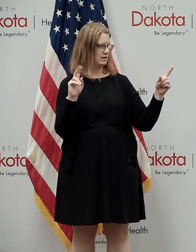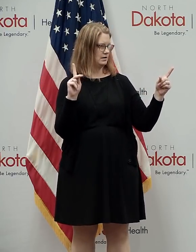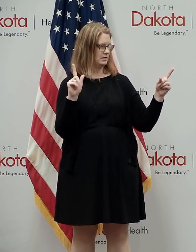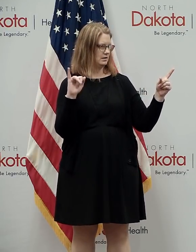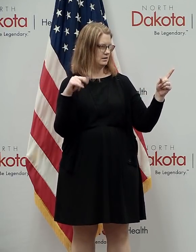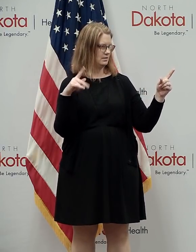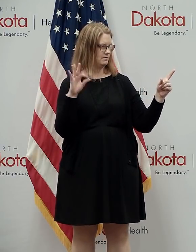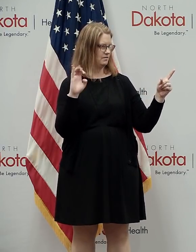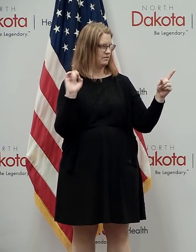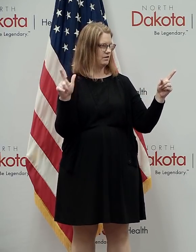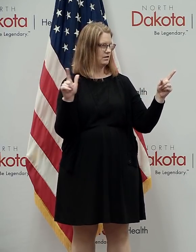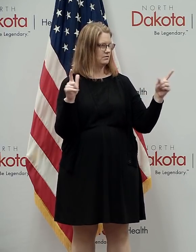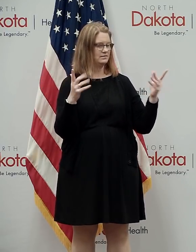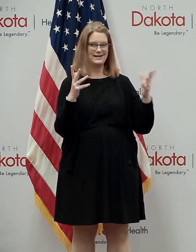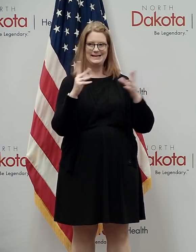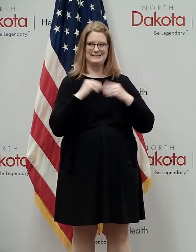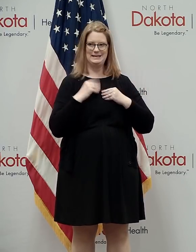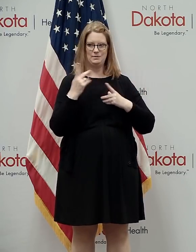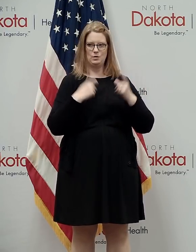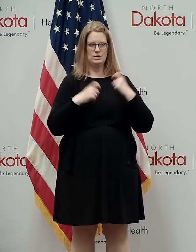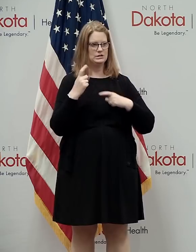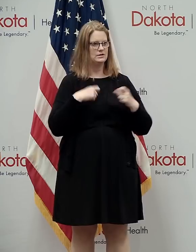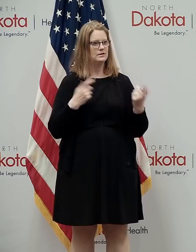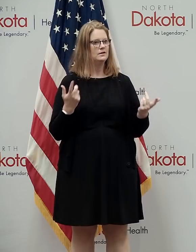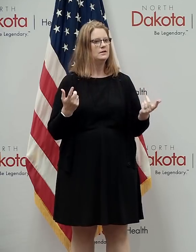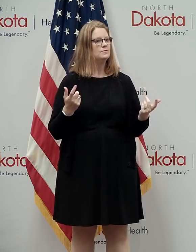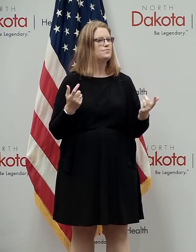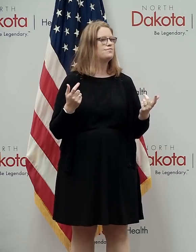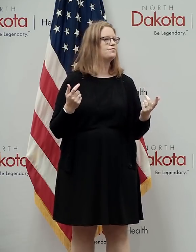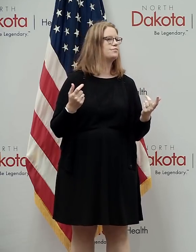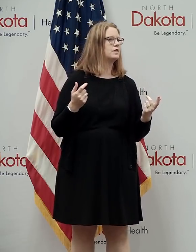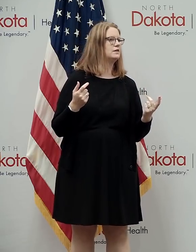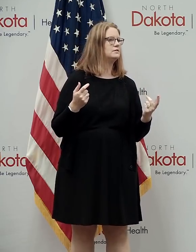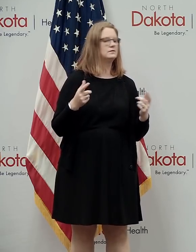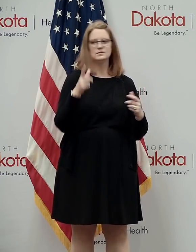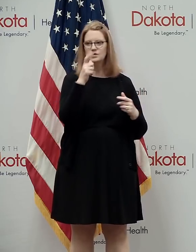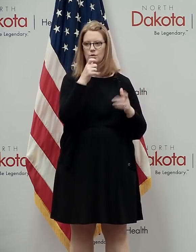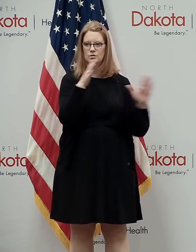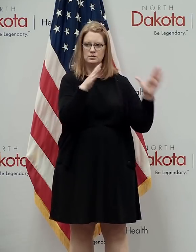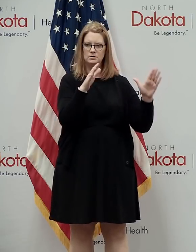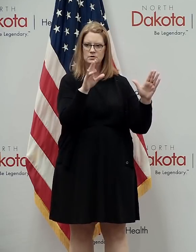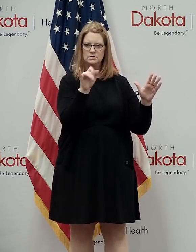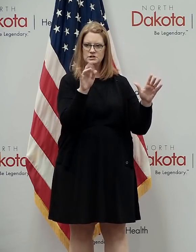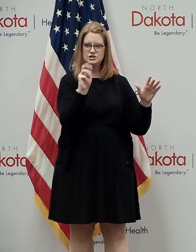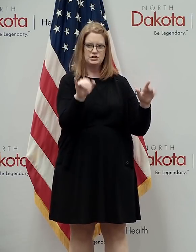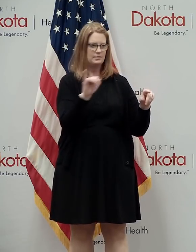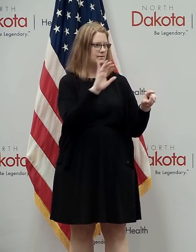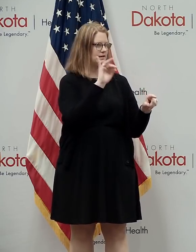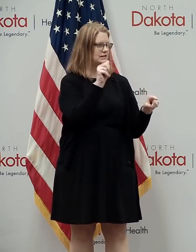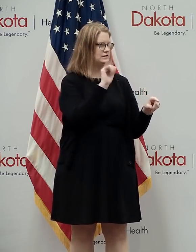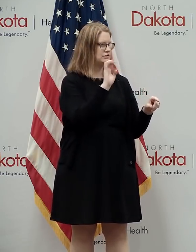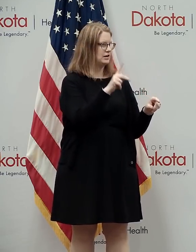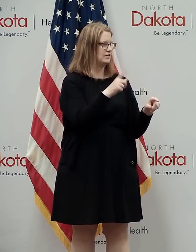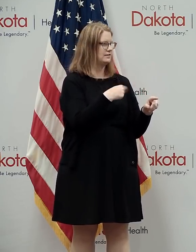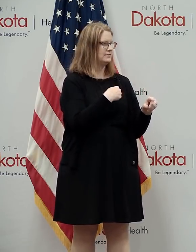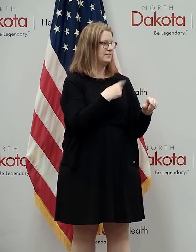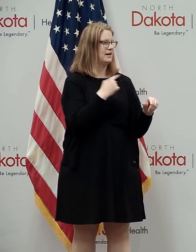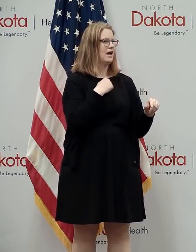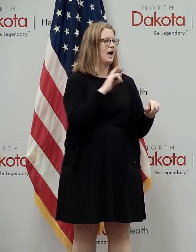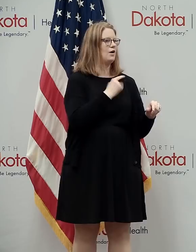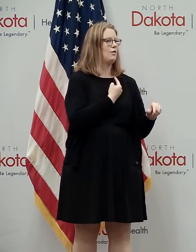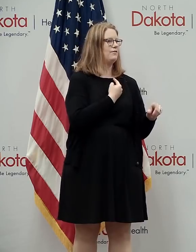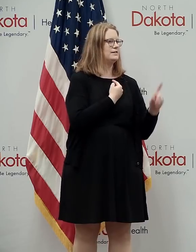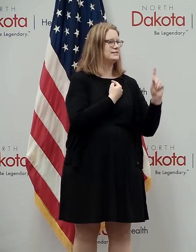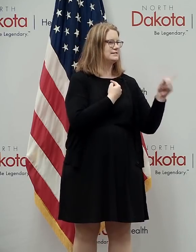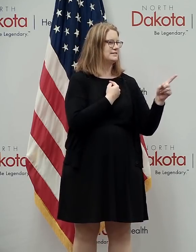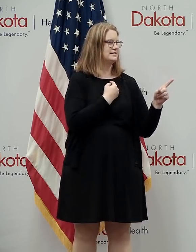take questions. And I missed who on the jump ball here between Jeremy and Jack. Who had your hand up first? Or deferring? Jack